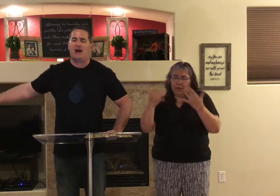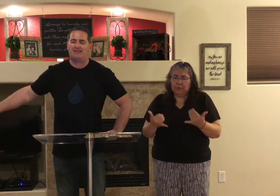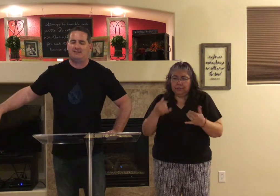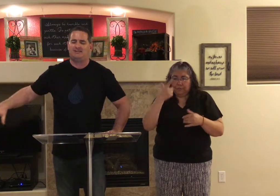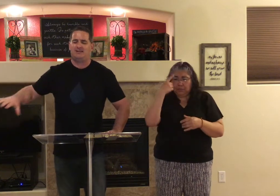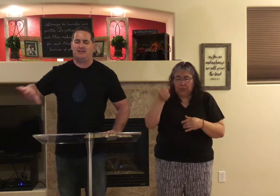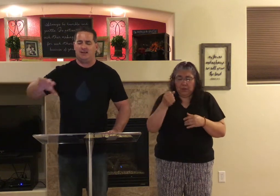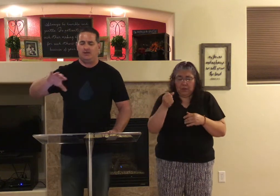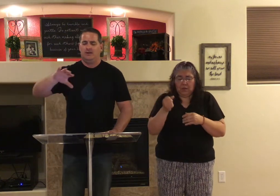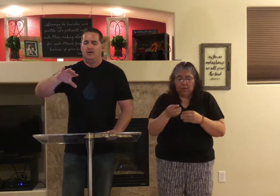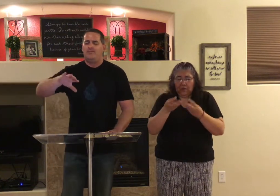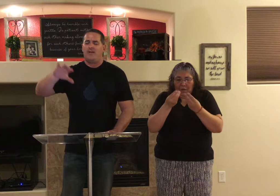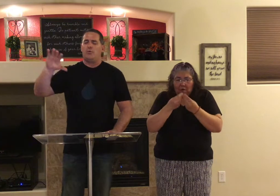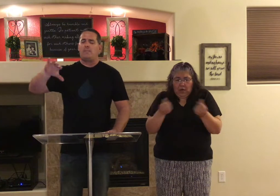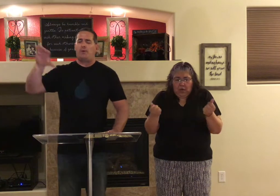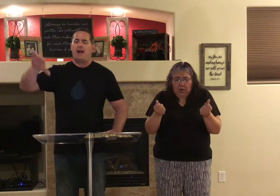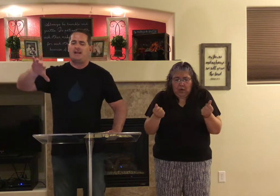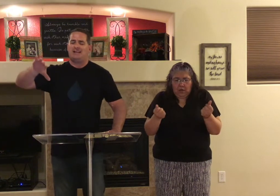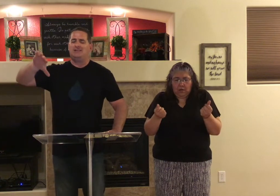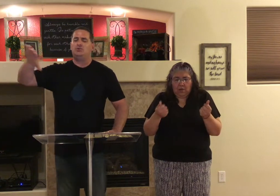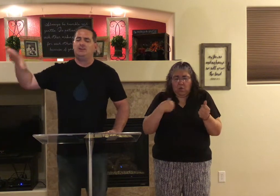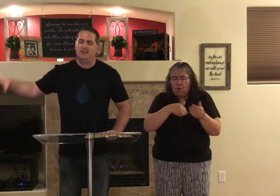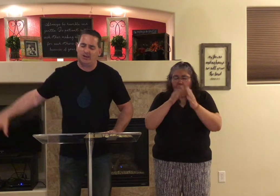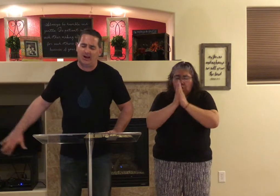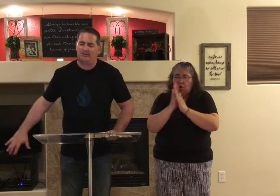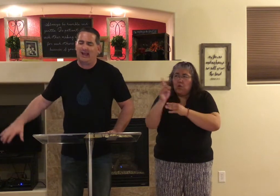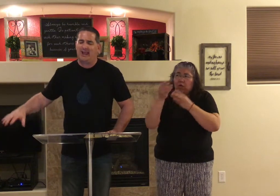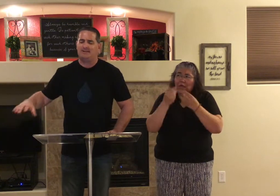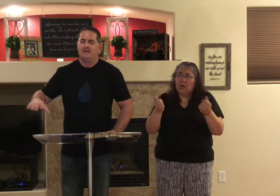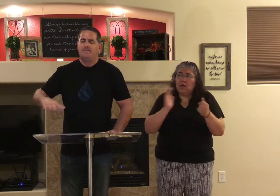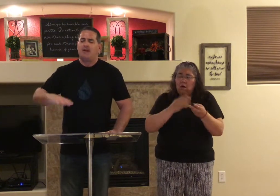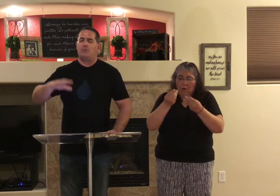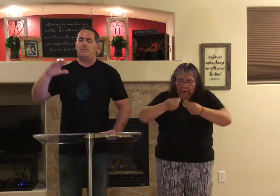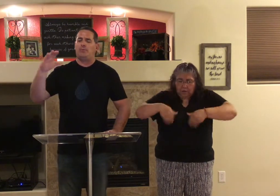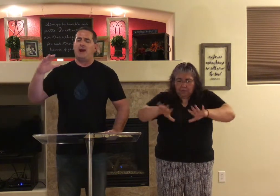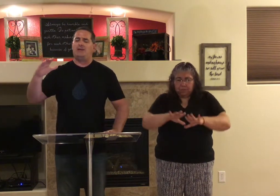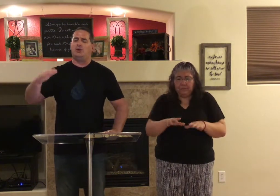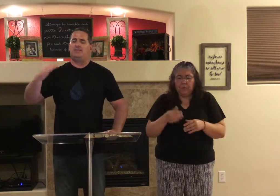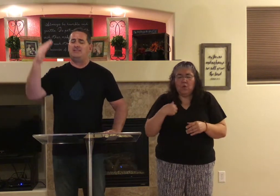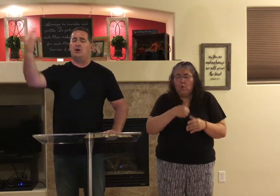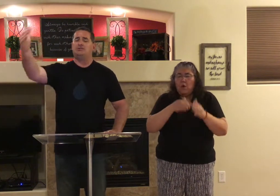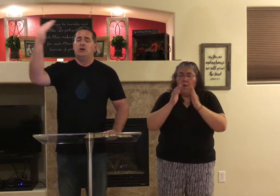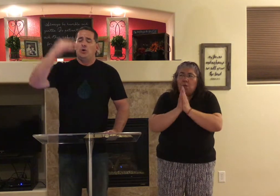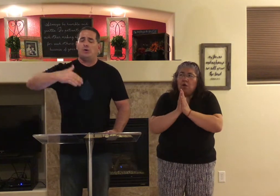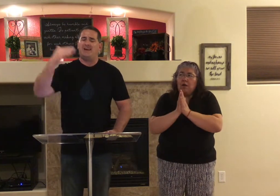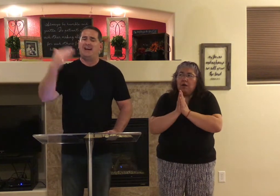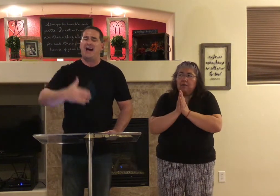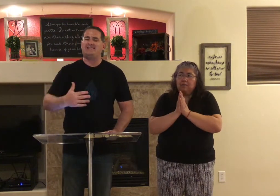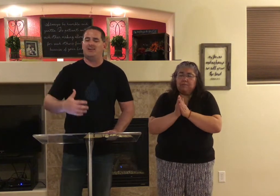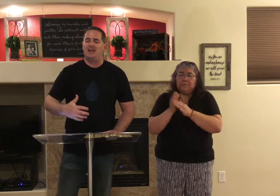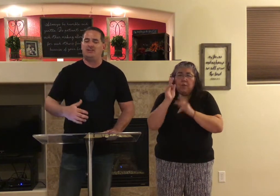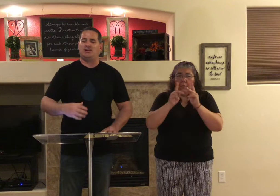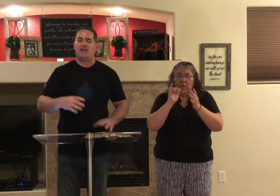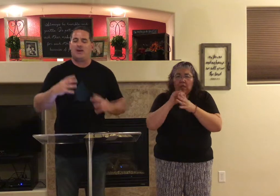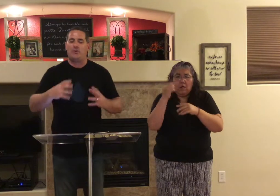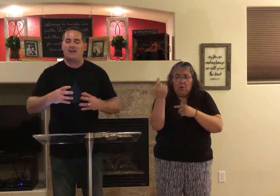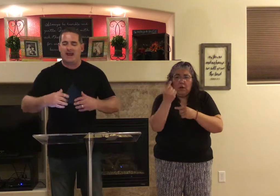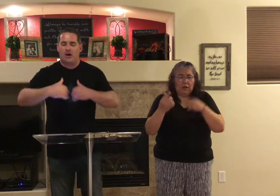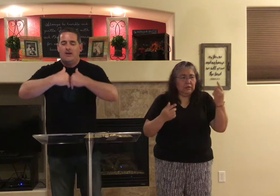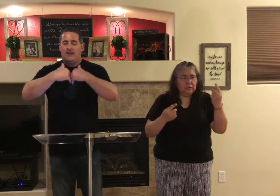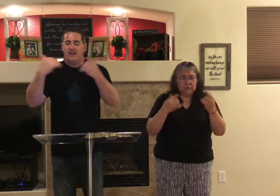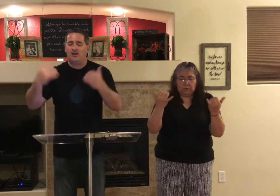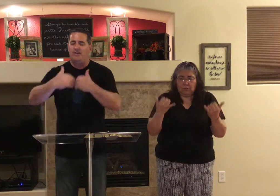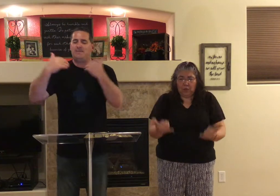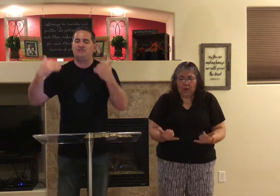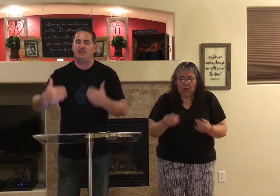been miraculously healed. Father, we're praying, God, that you would heal our land. God, we're praying, Lord, that those who are in isolation, God, right